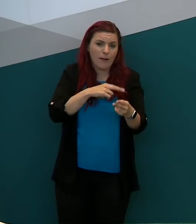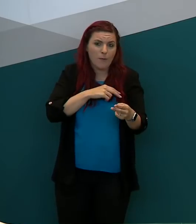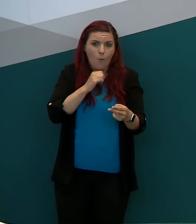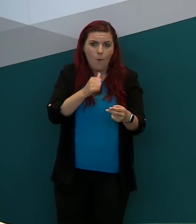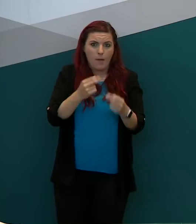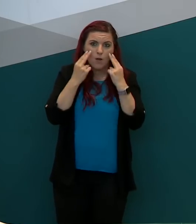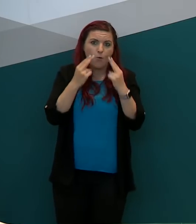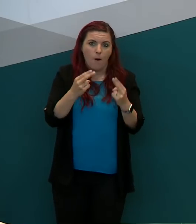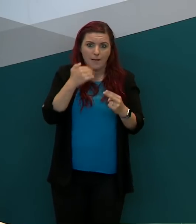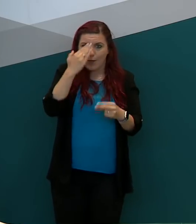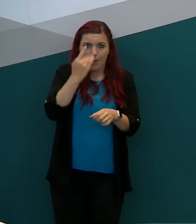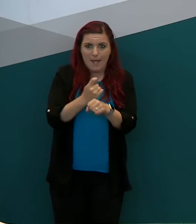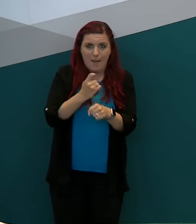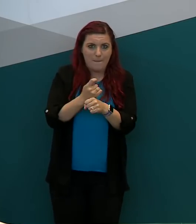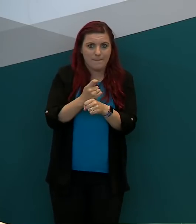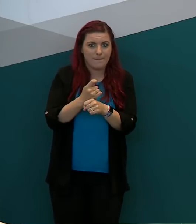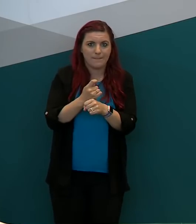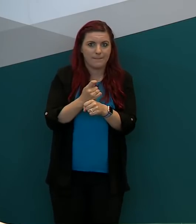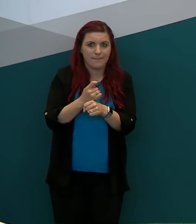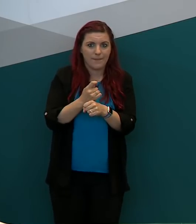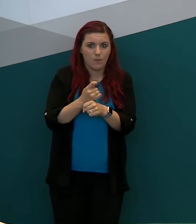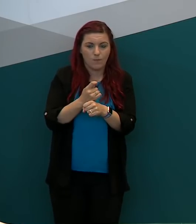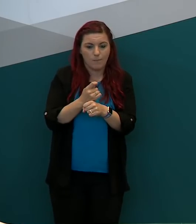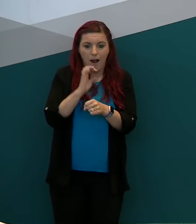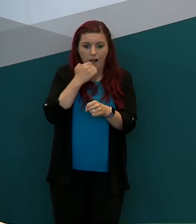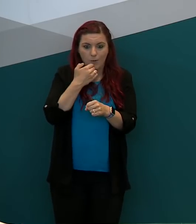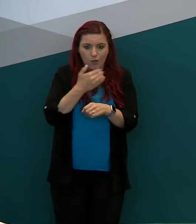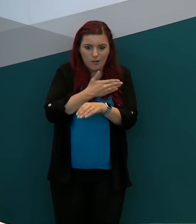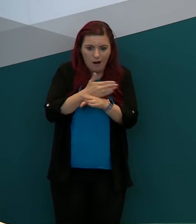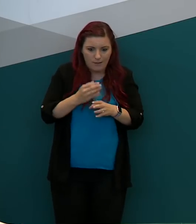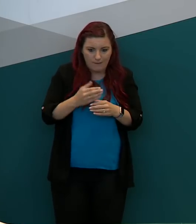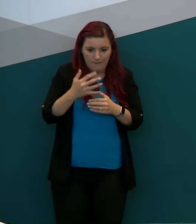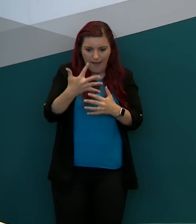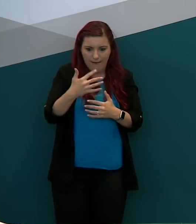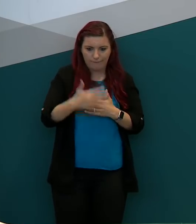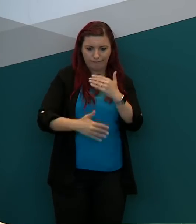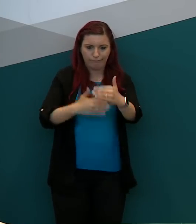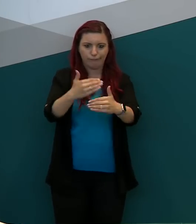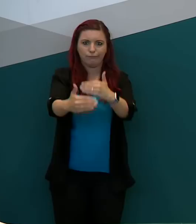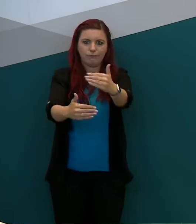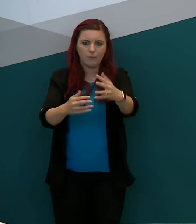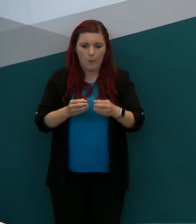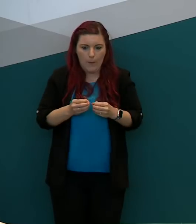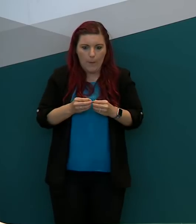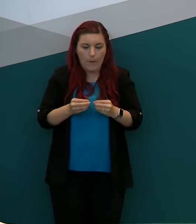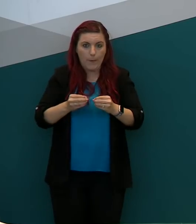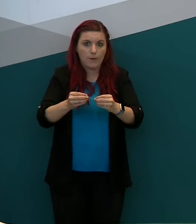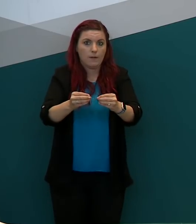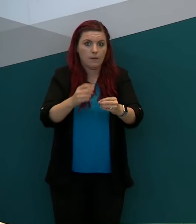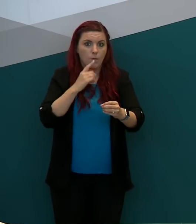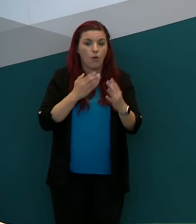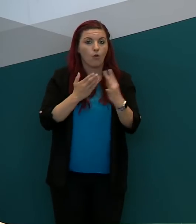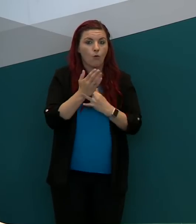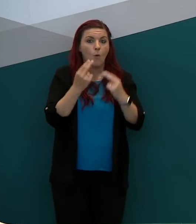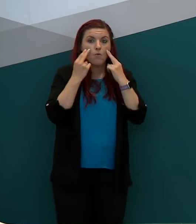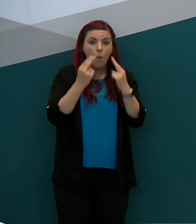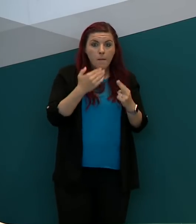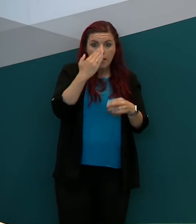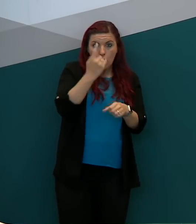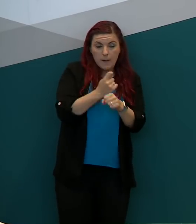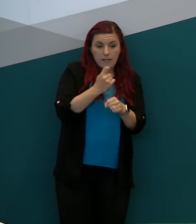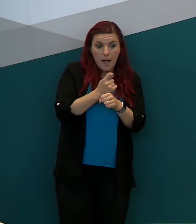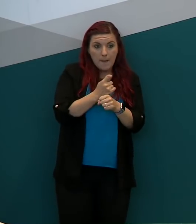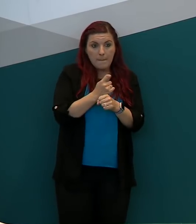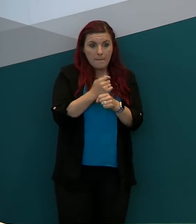And we'll be looking through the easing of restrictions. So the way in which summer in the normal course would play an impact on